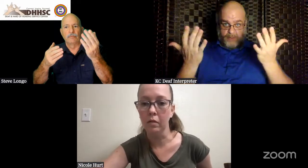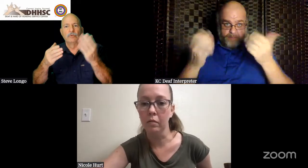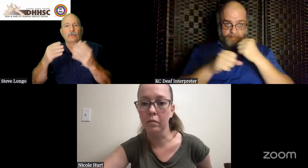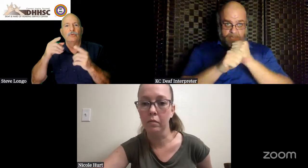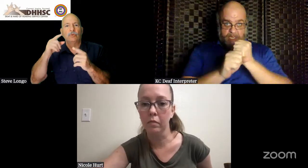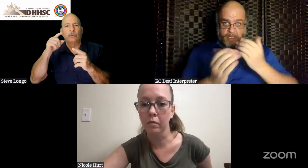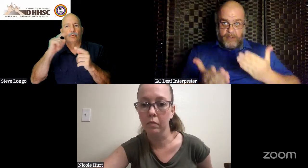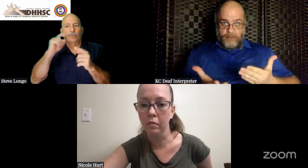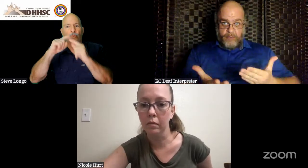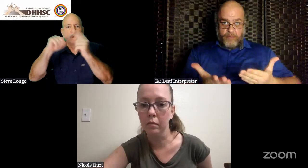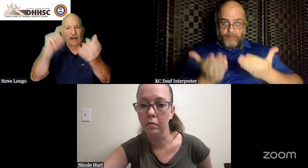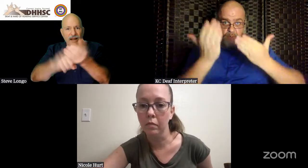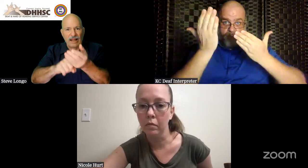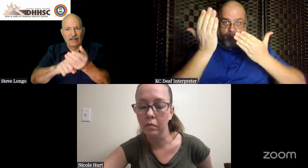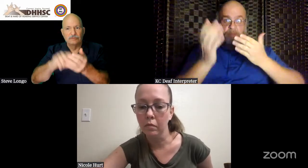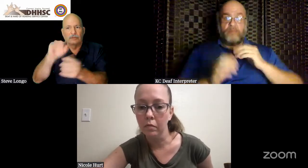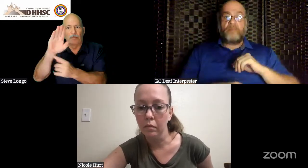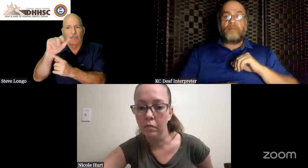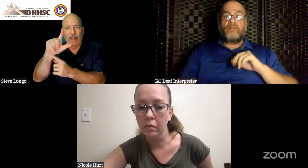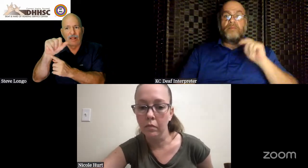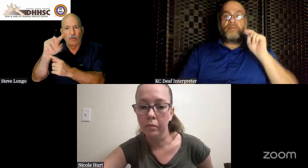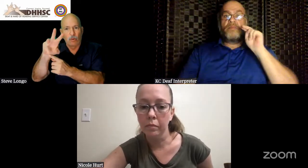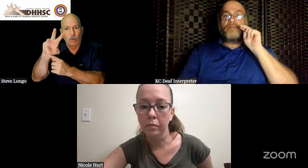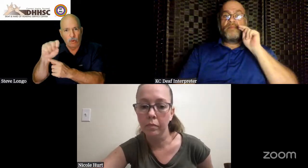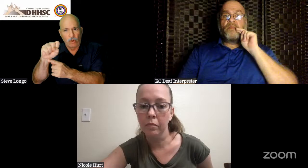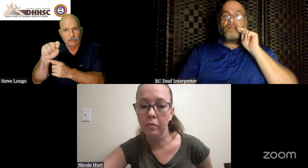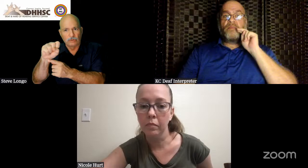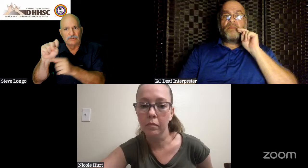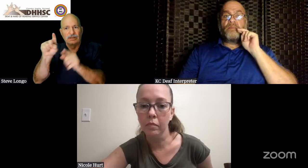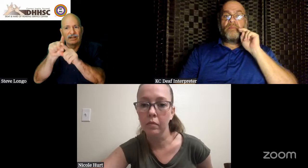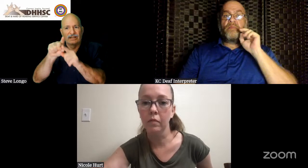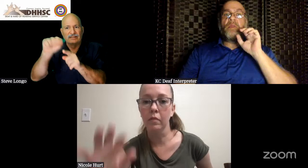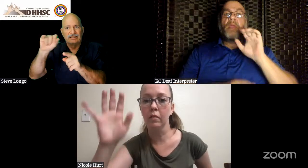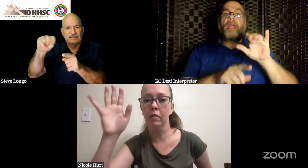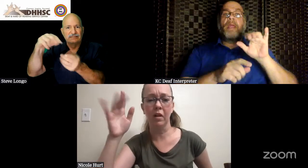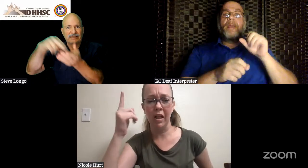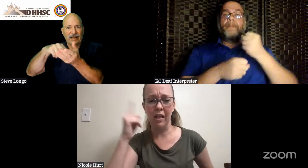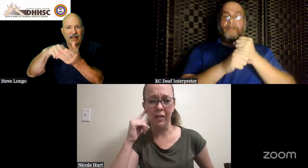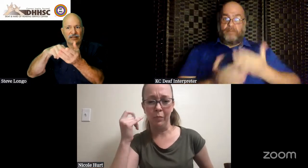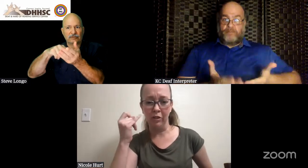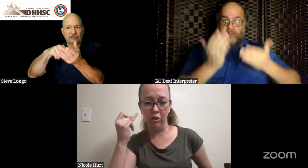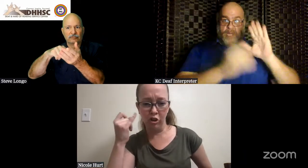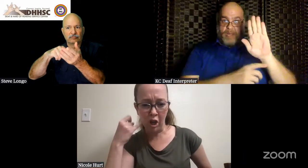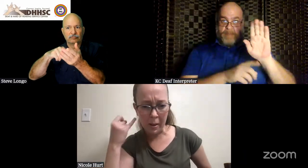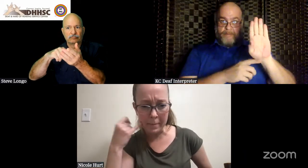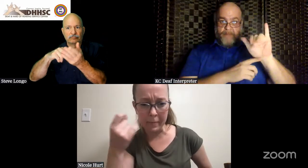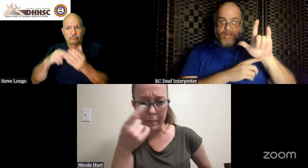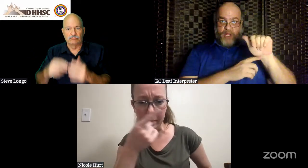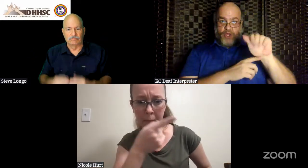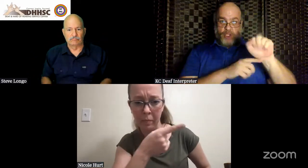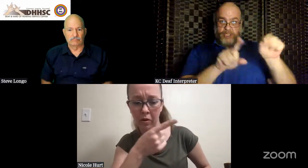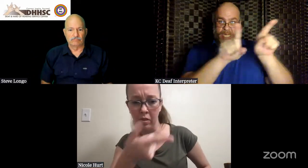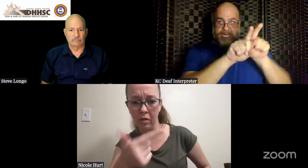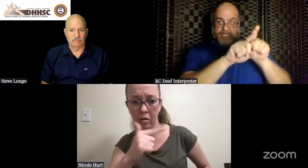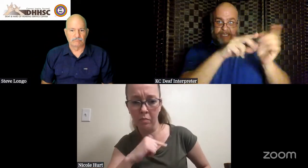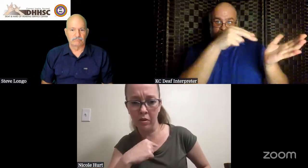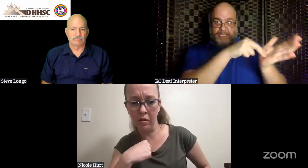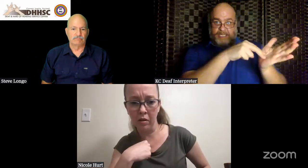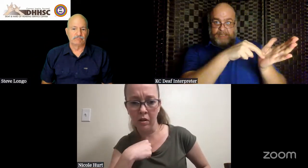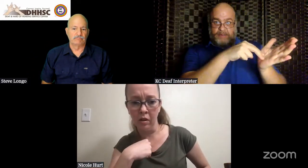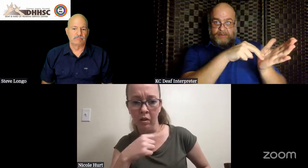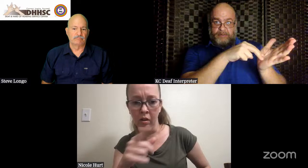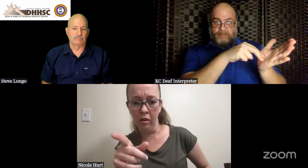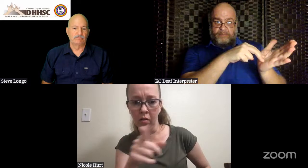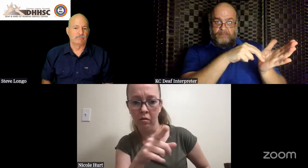Steve Longo is moving. Nicole, do you have to make a